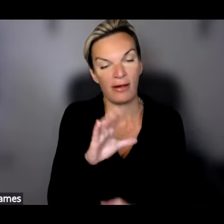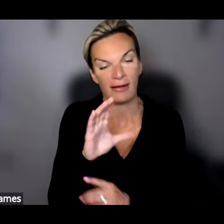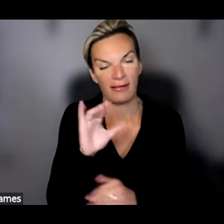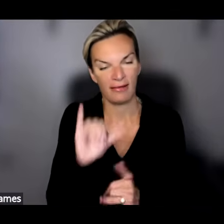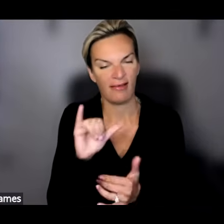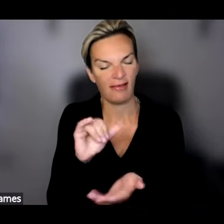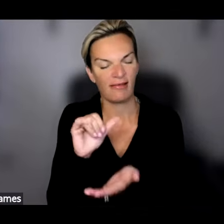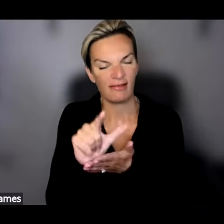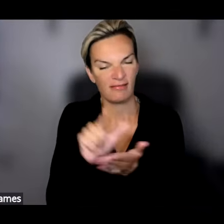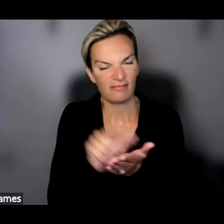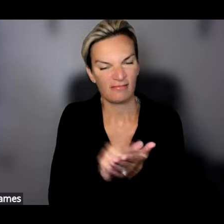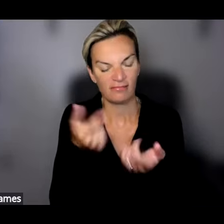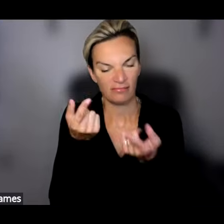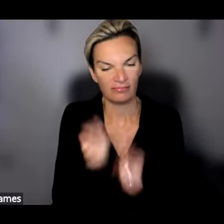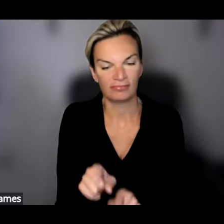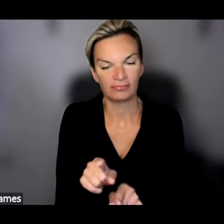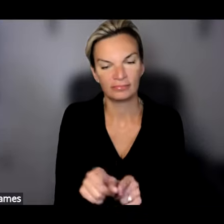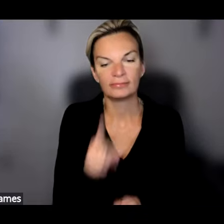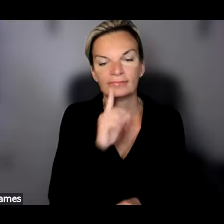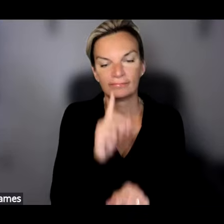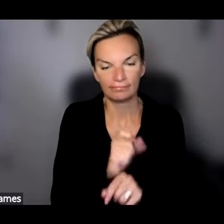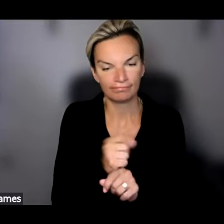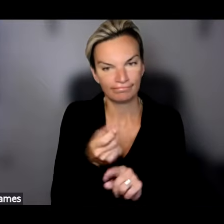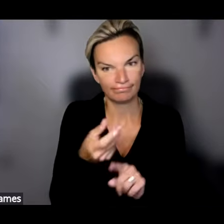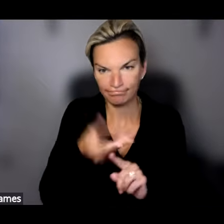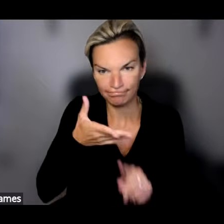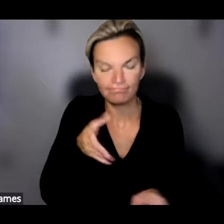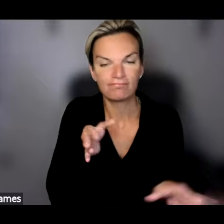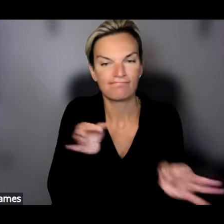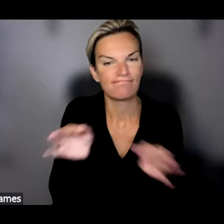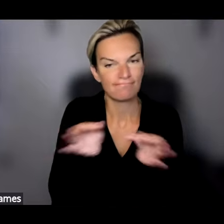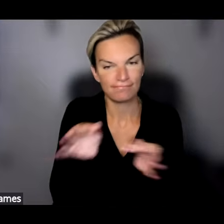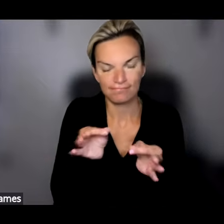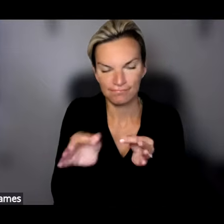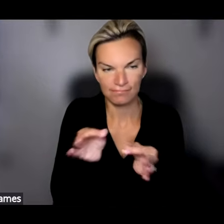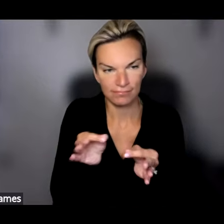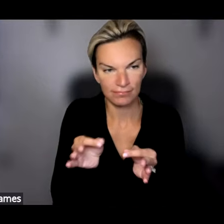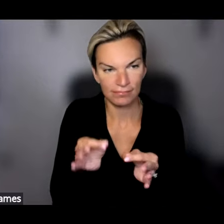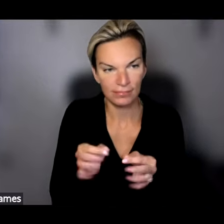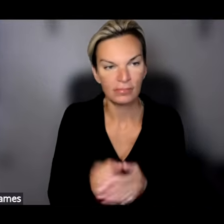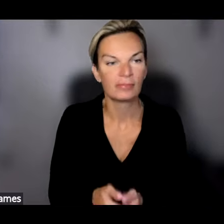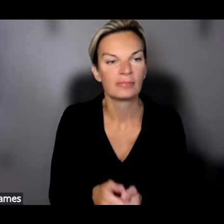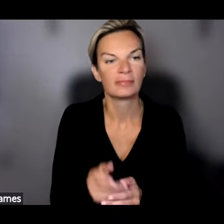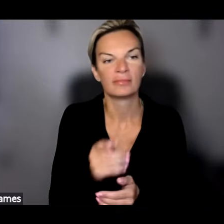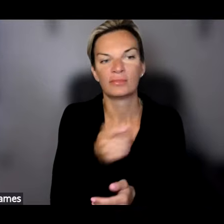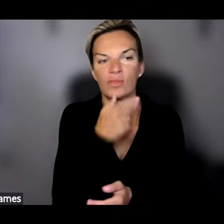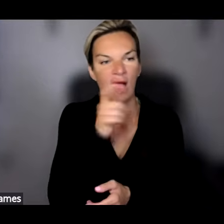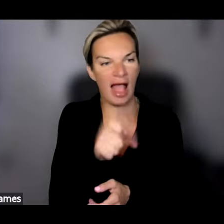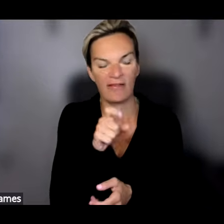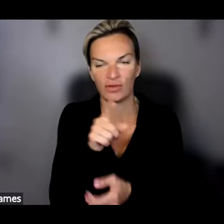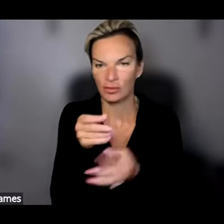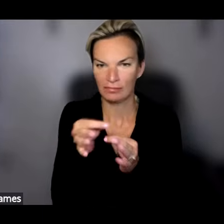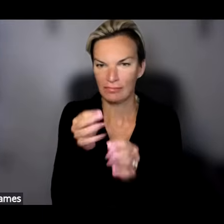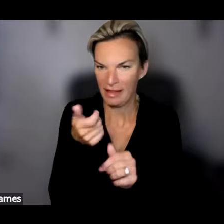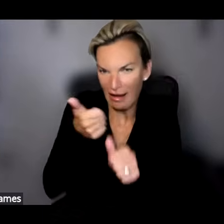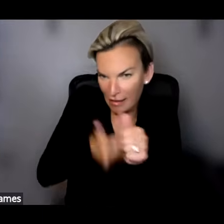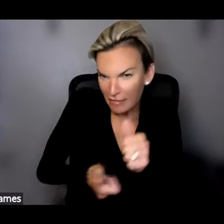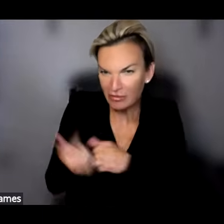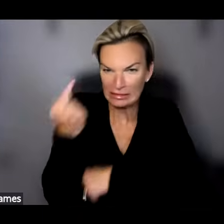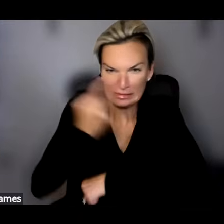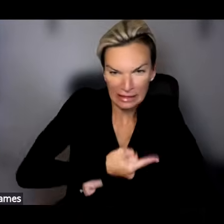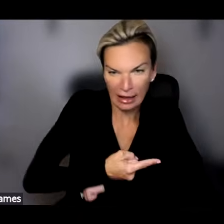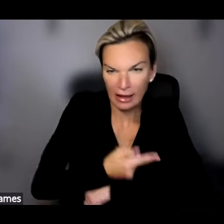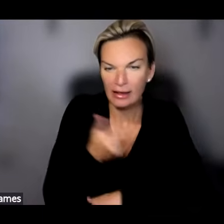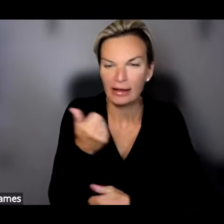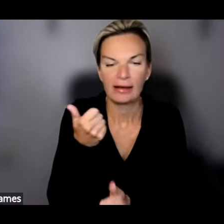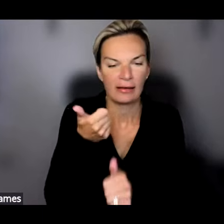of conduct over the official's term without listing every individual project, decision, or date. That